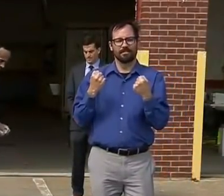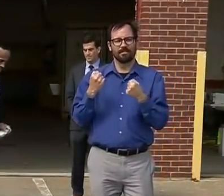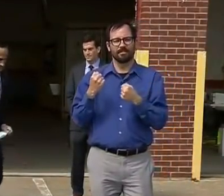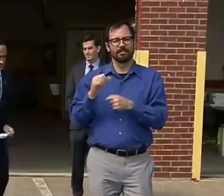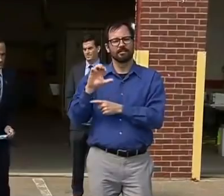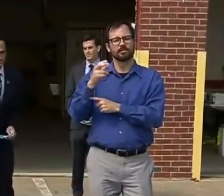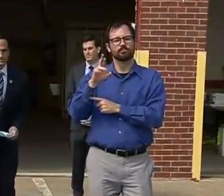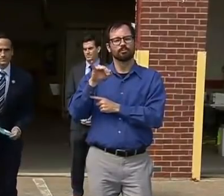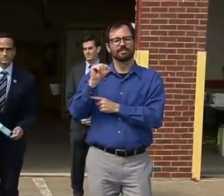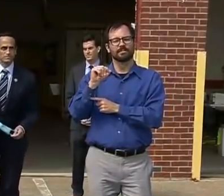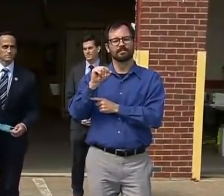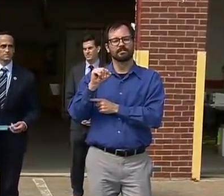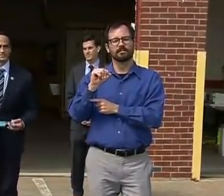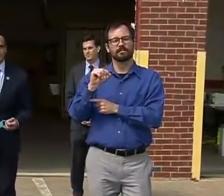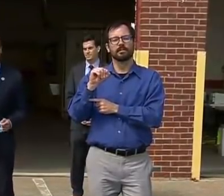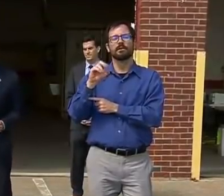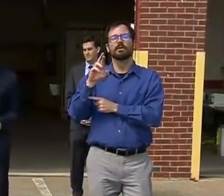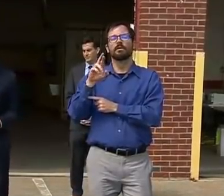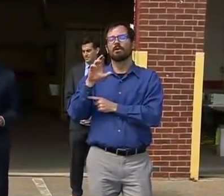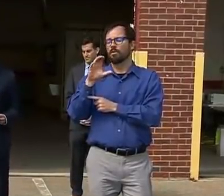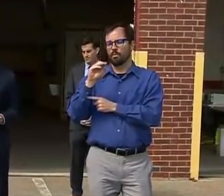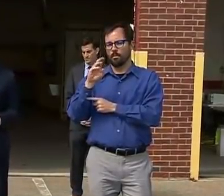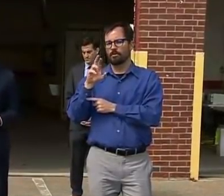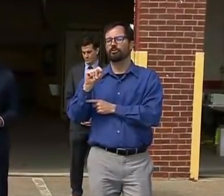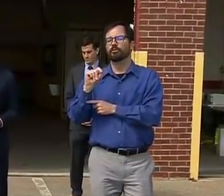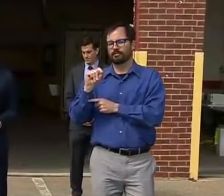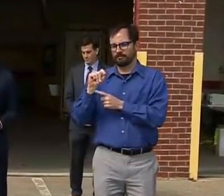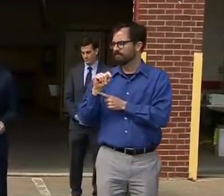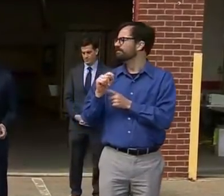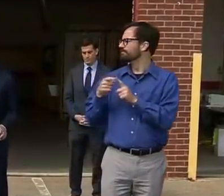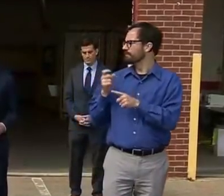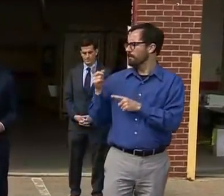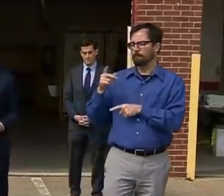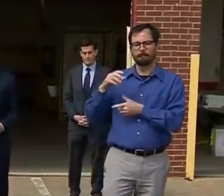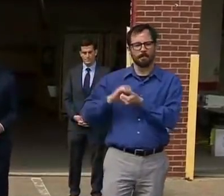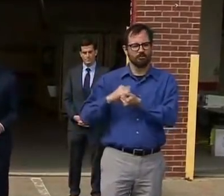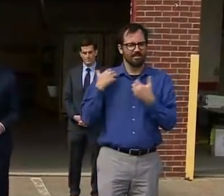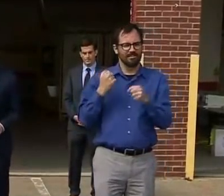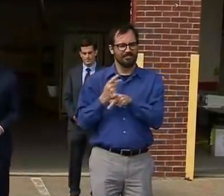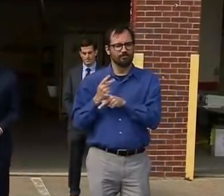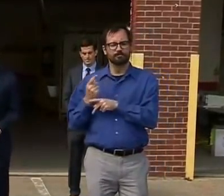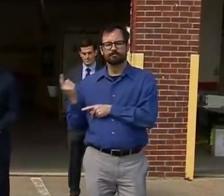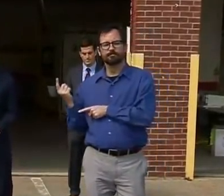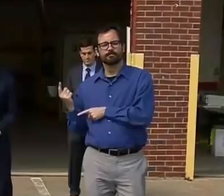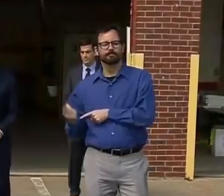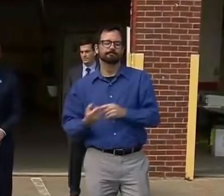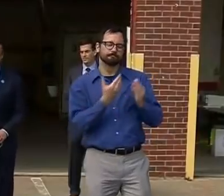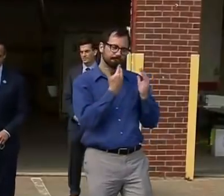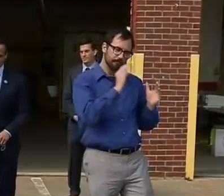Thanks, Mayor. Thank you, Governor, Lieutenant Governor Polito, Mayor Curtatone.